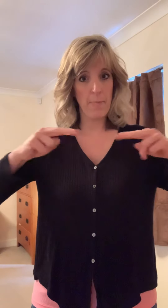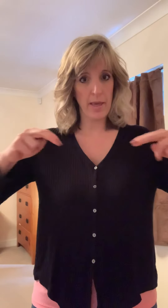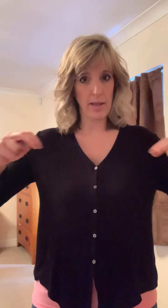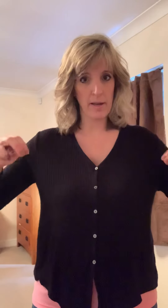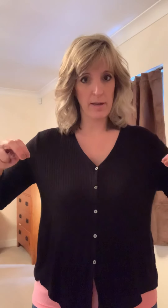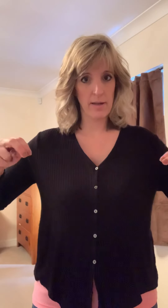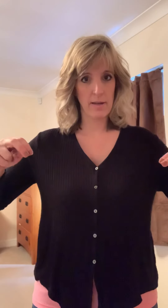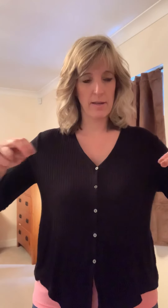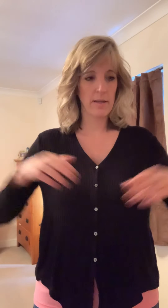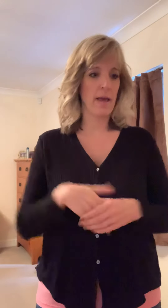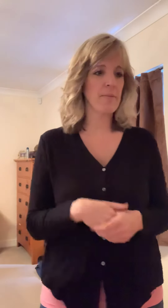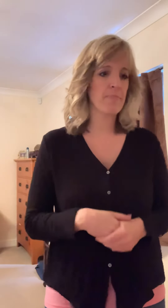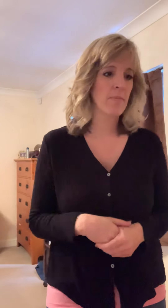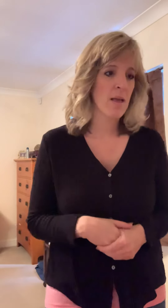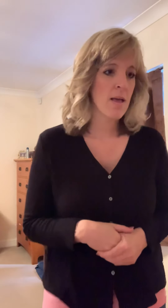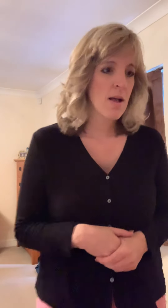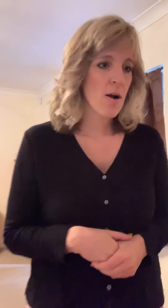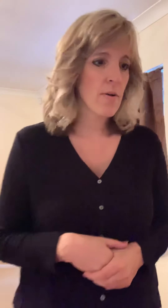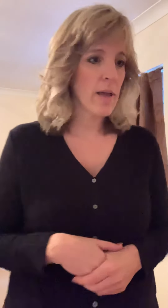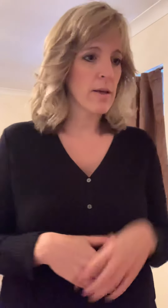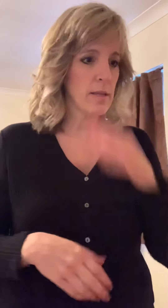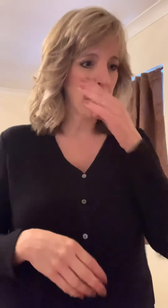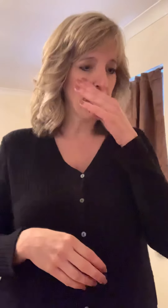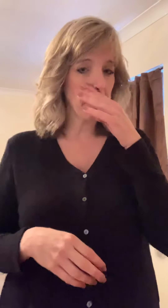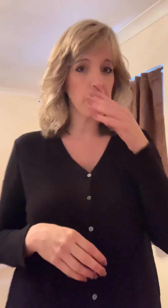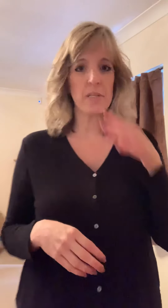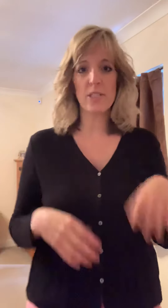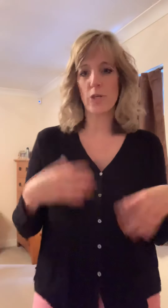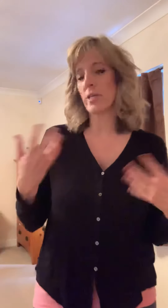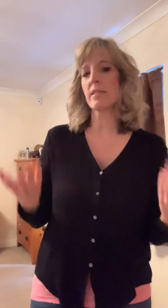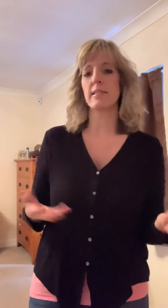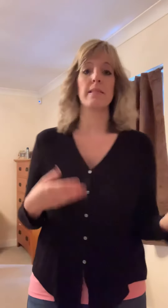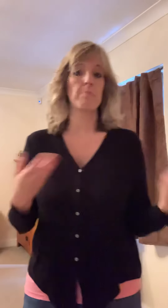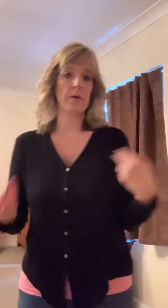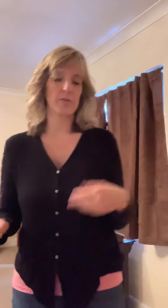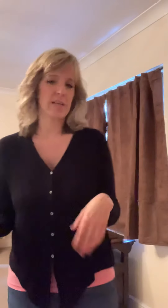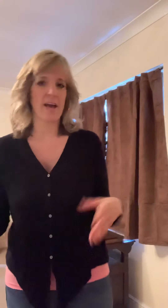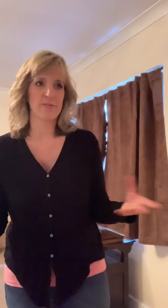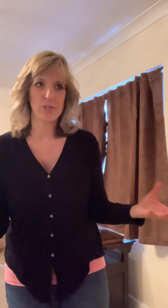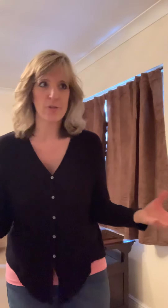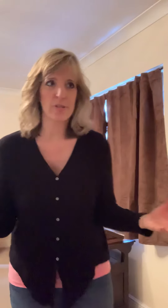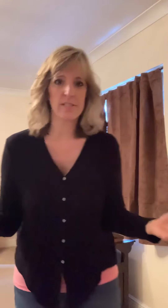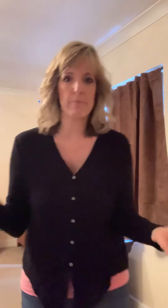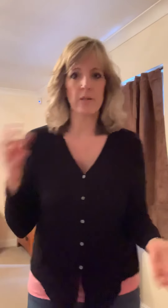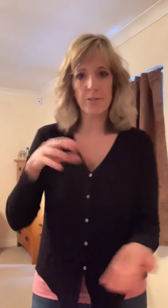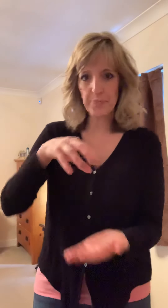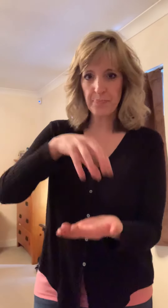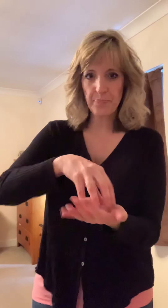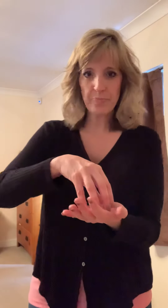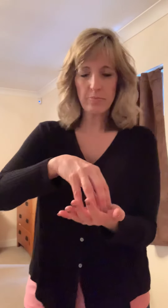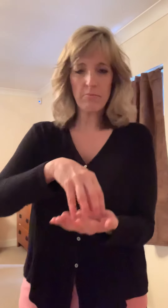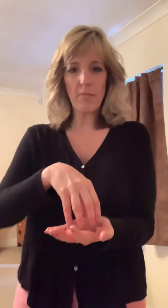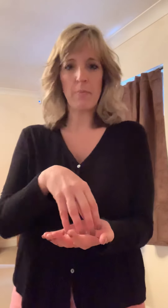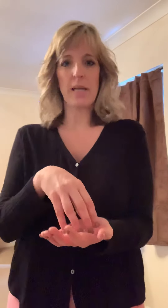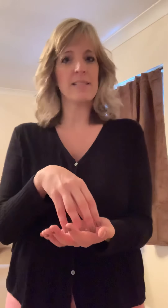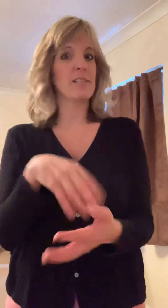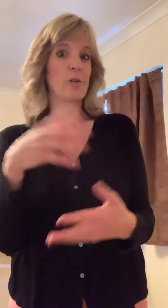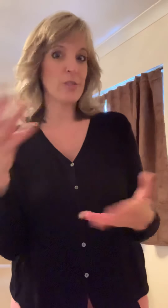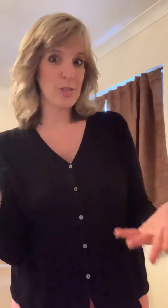bacon? Okay. Okay, good. Now the next one is cookies and then milk. You have to do cookies and milk because that's our